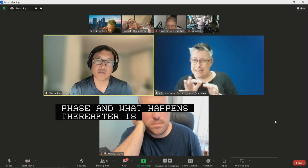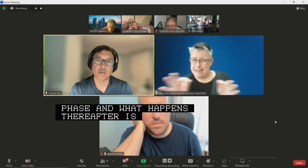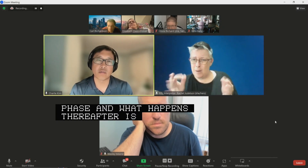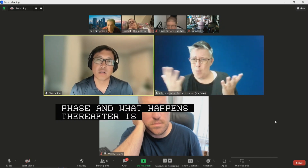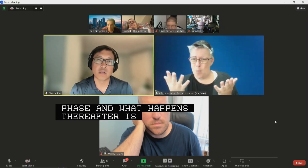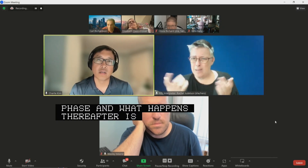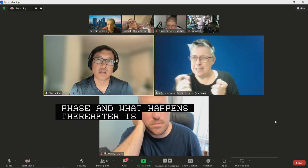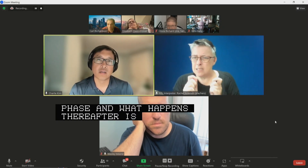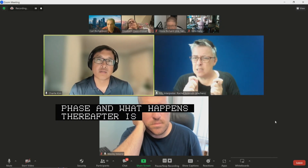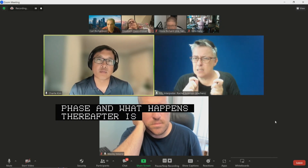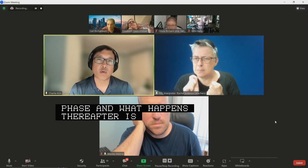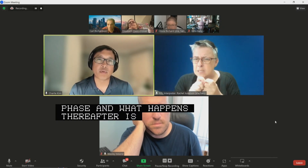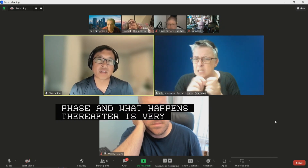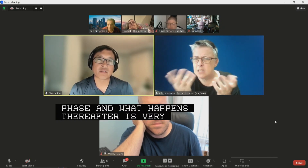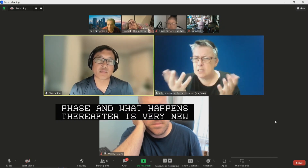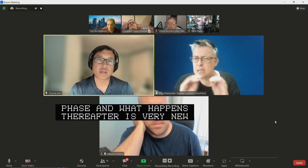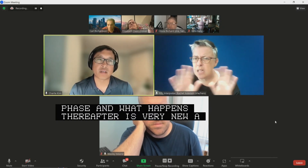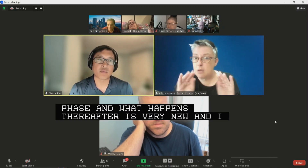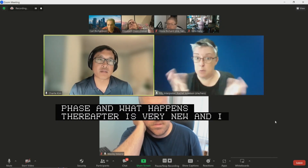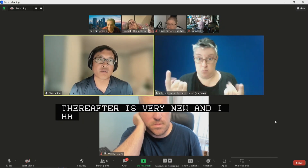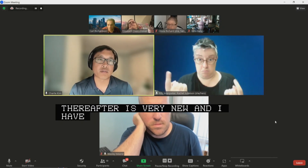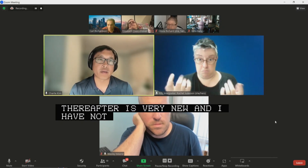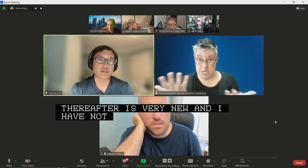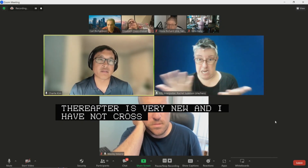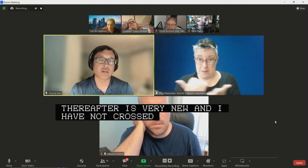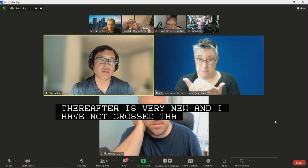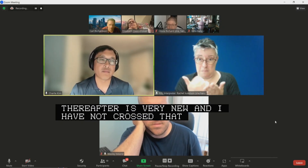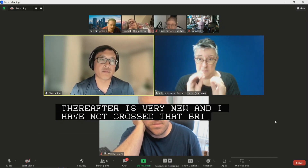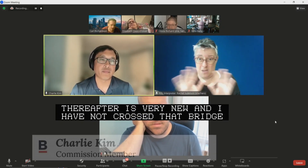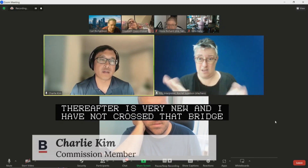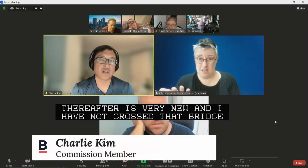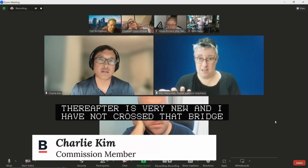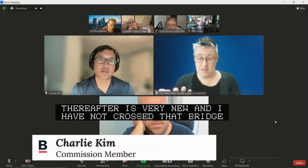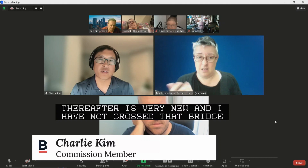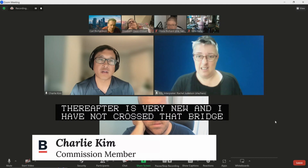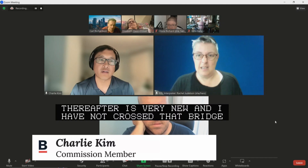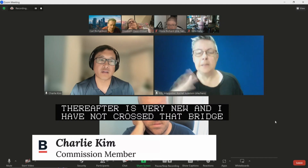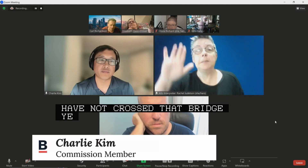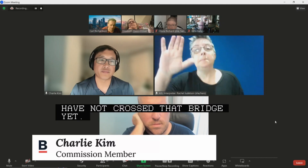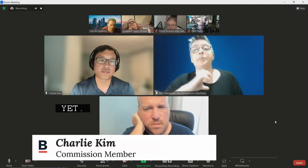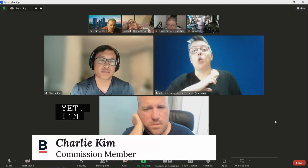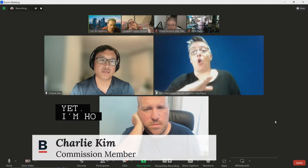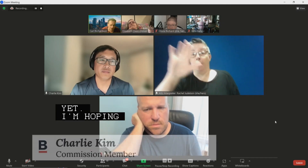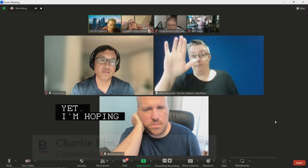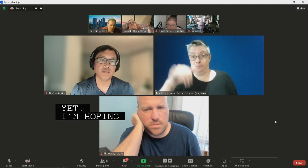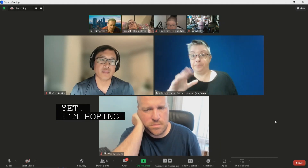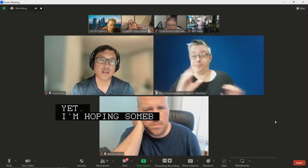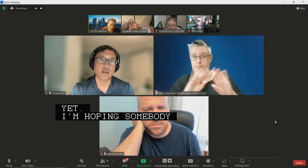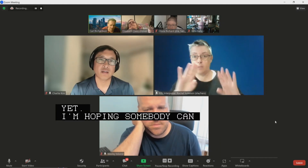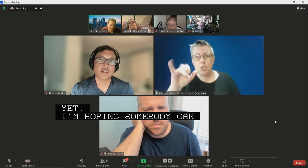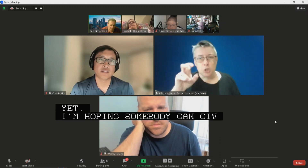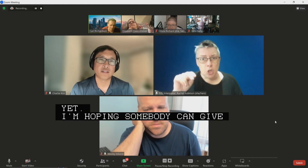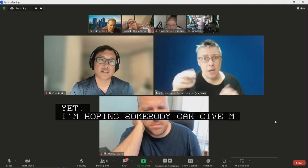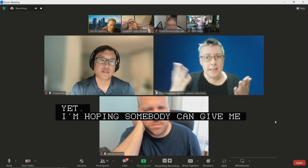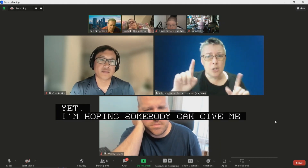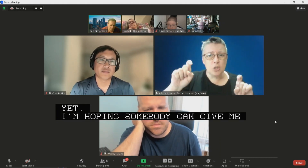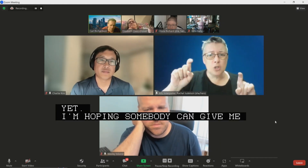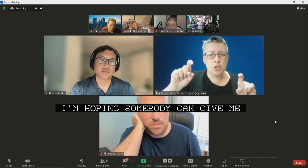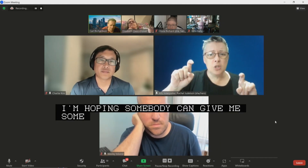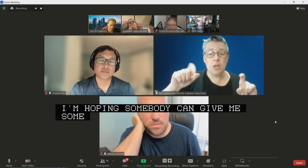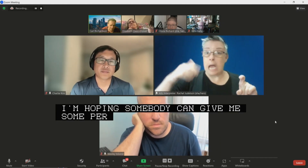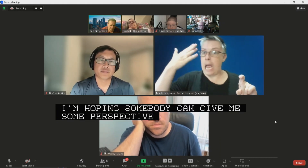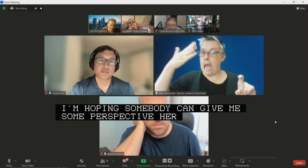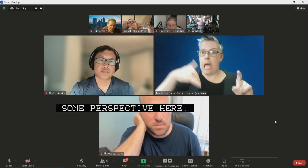bridge yet. So I'm hoping that somebody can give me some perspective here. This is Carl. Is John on the call? I don't know